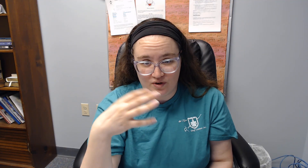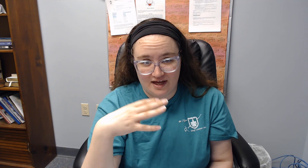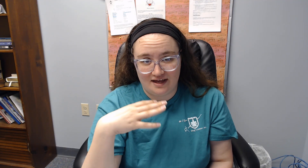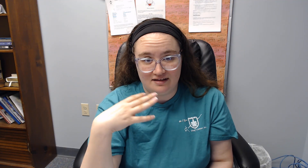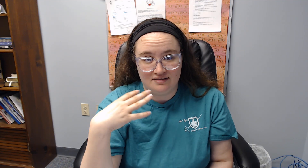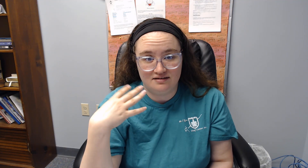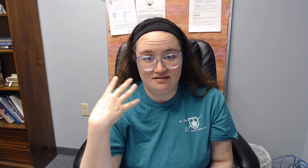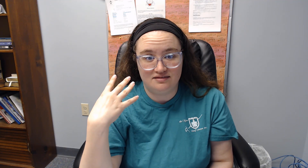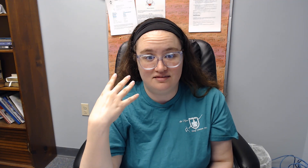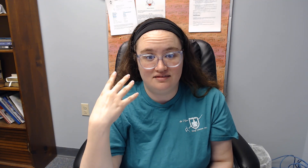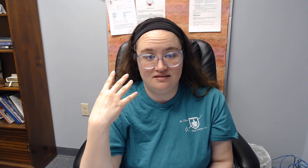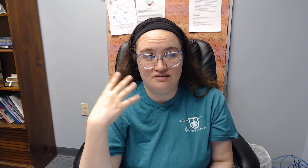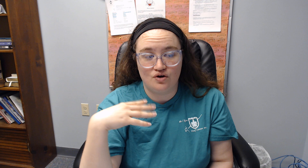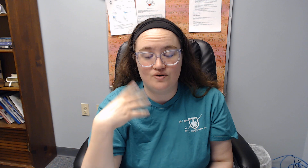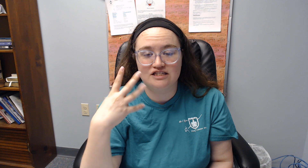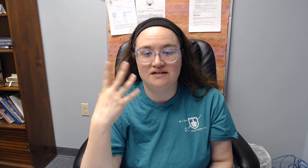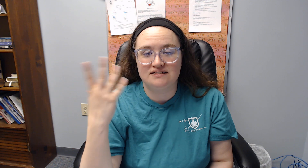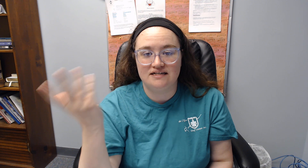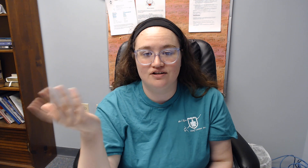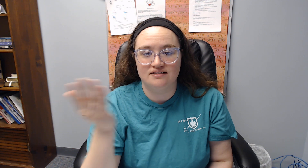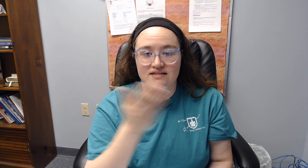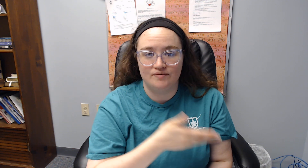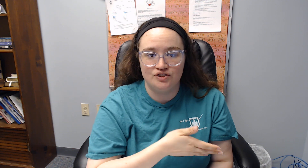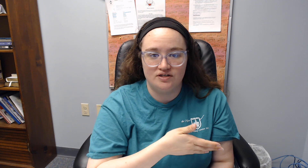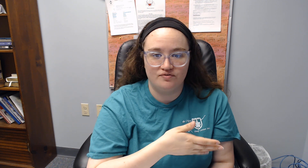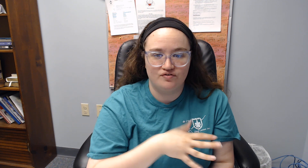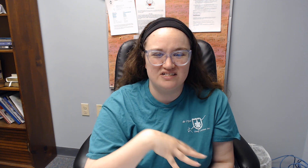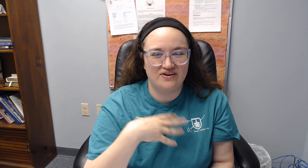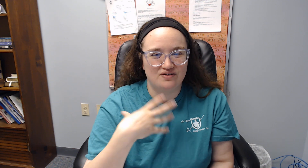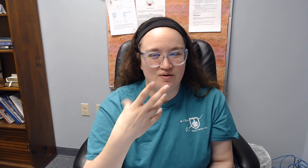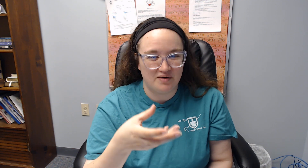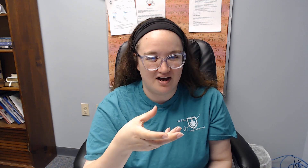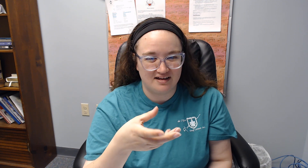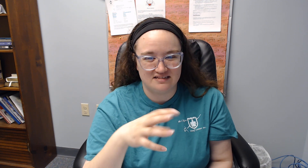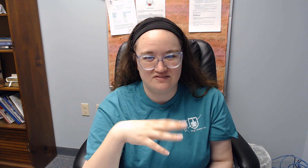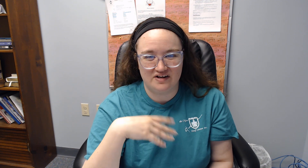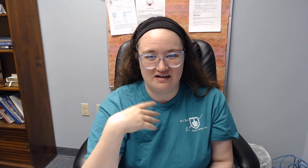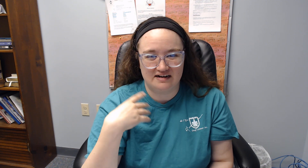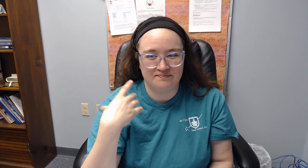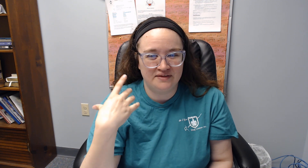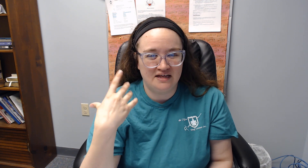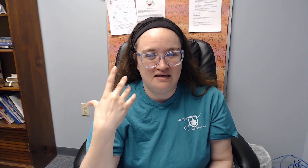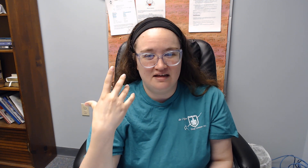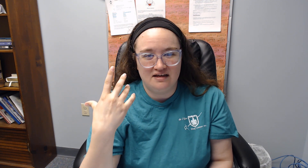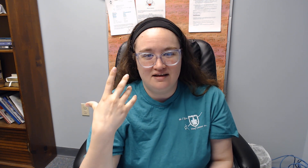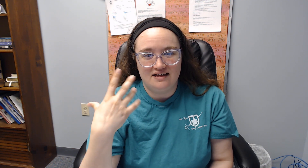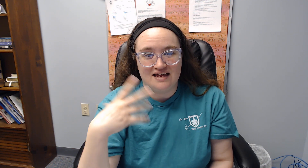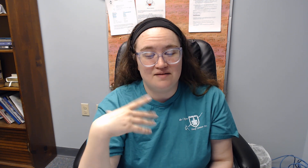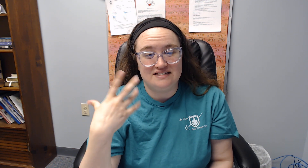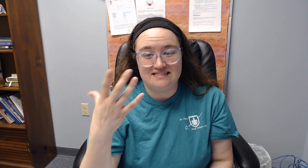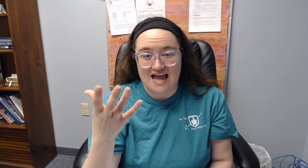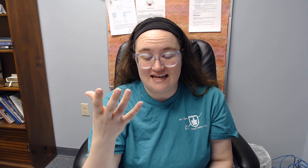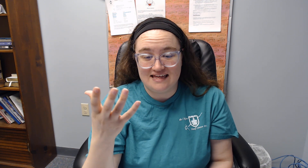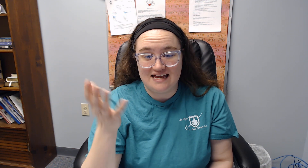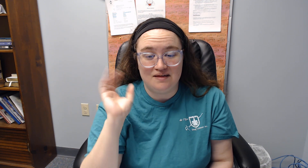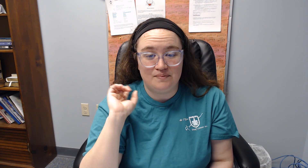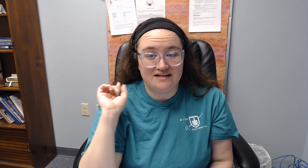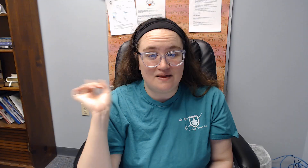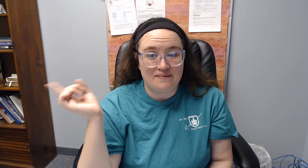way, don't expect to hear the same as you did before. It's very robotic, it can be staticky, and it picks up